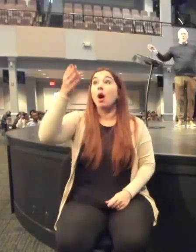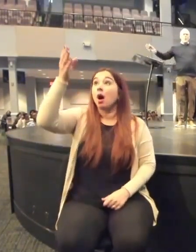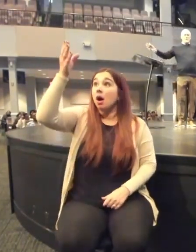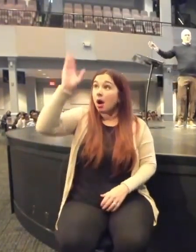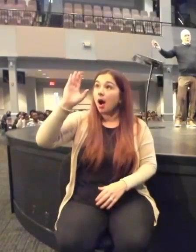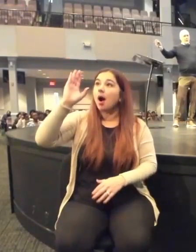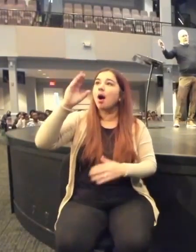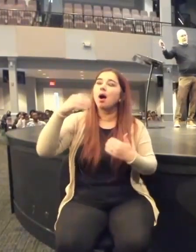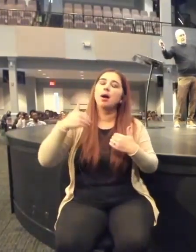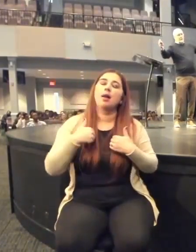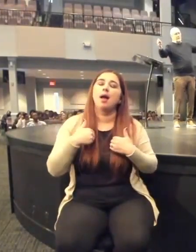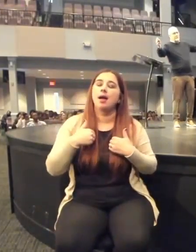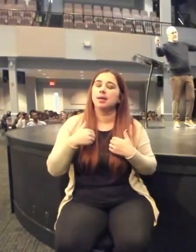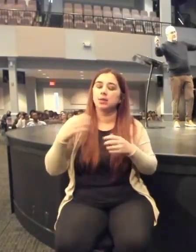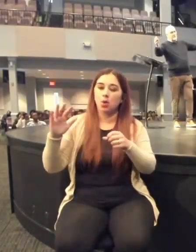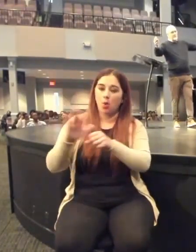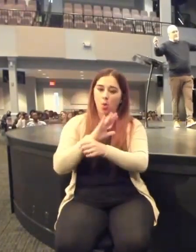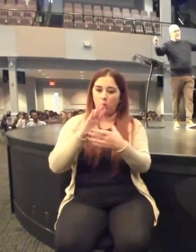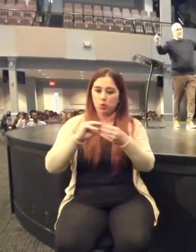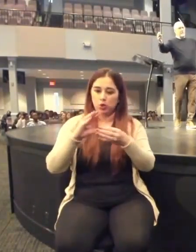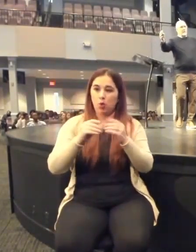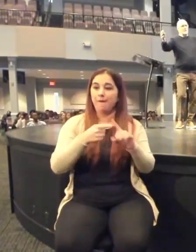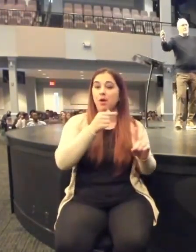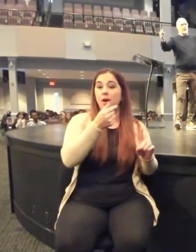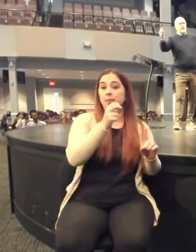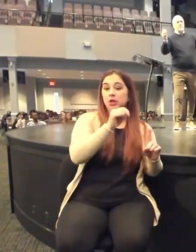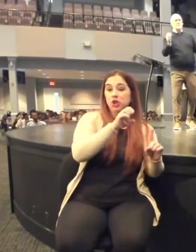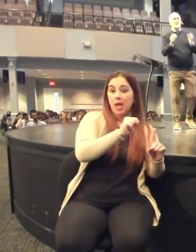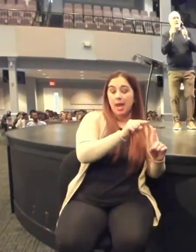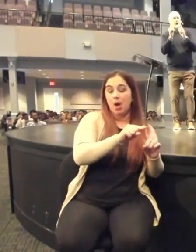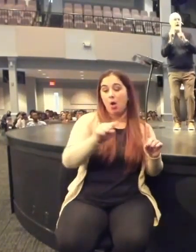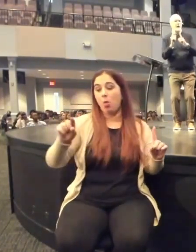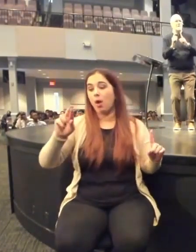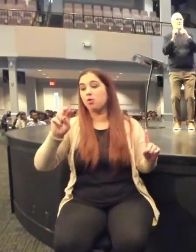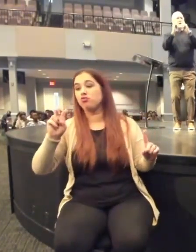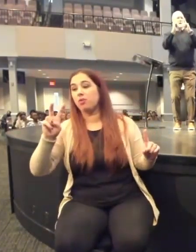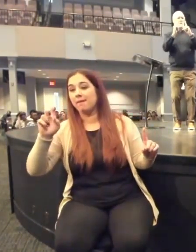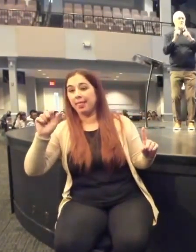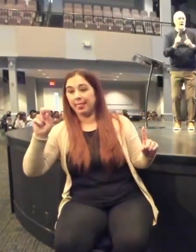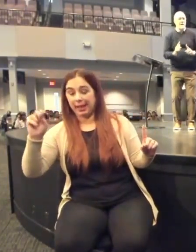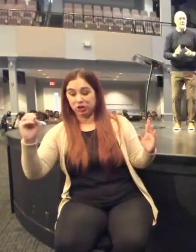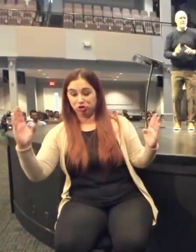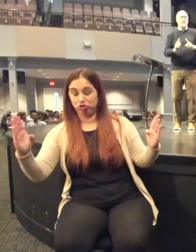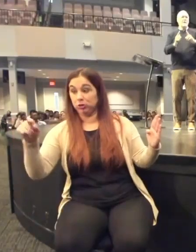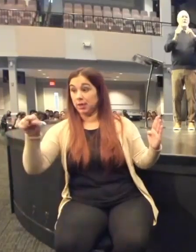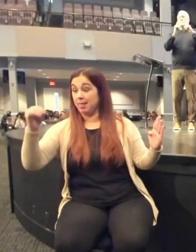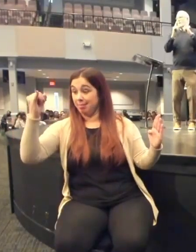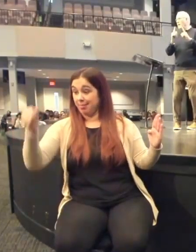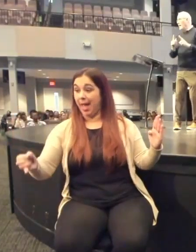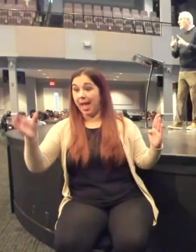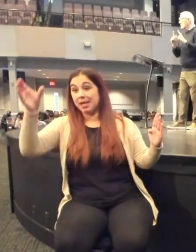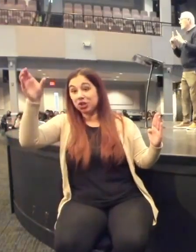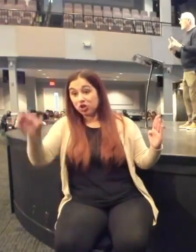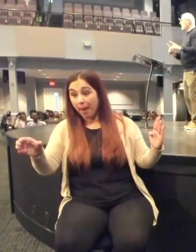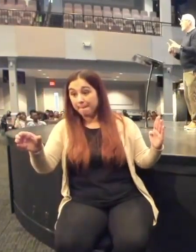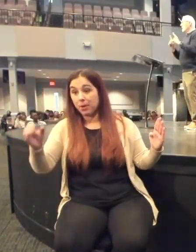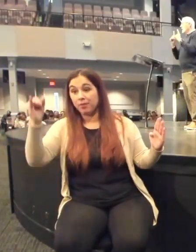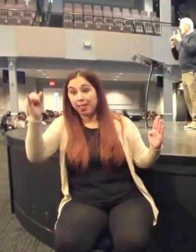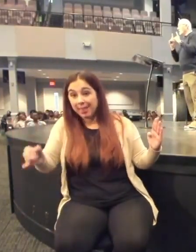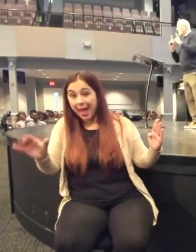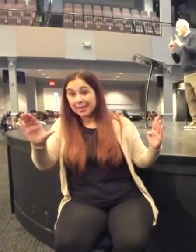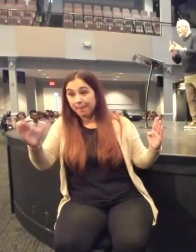brings this whole story from Genesis to Revelation, and he comes to the last chapter of the last